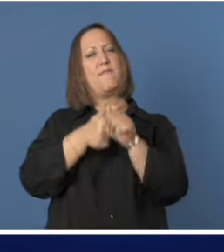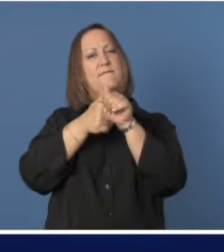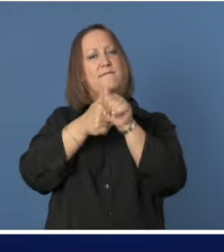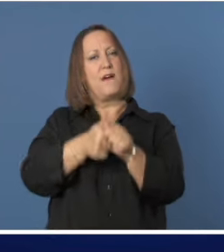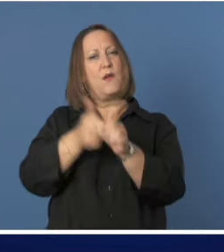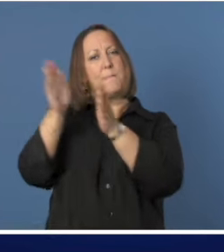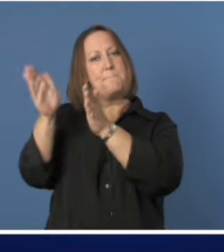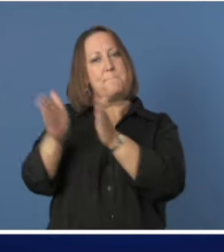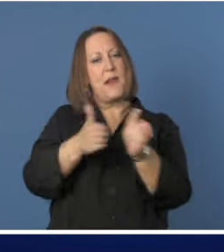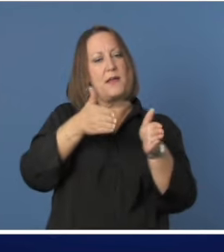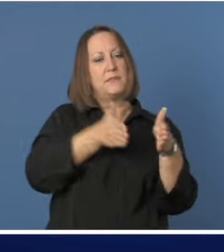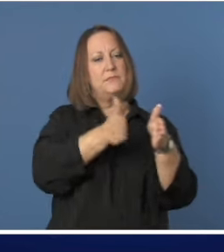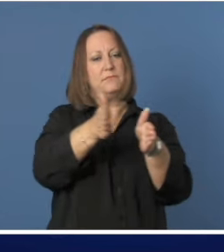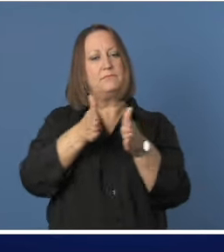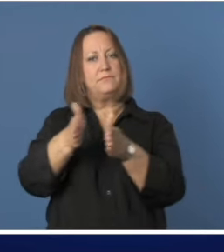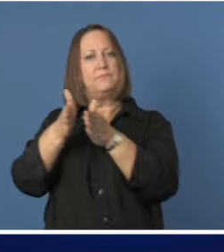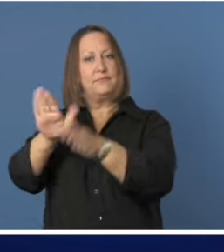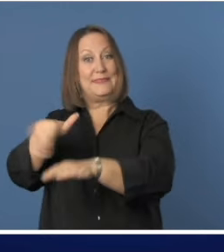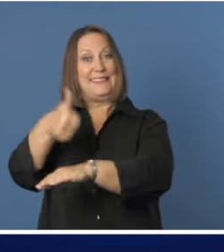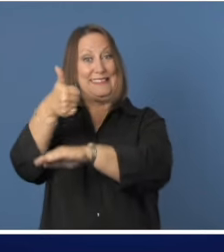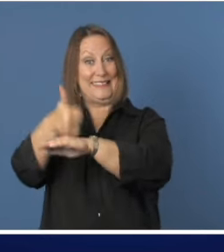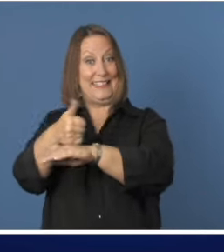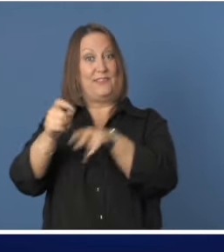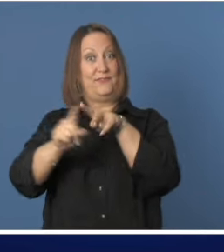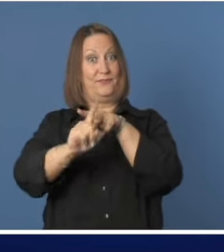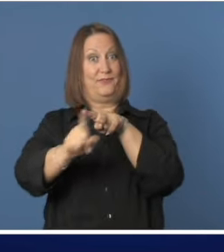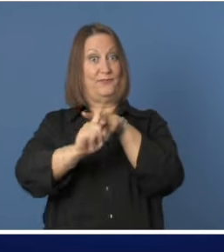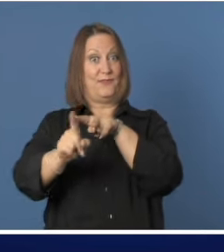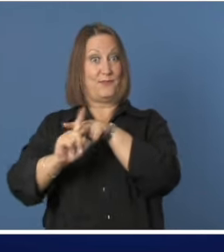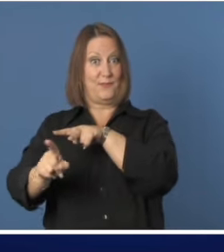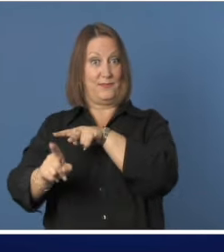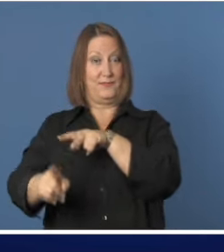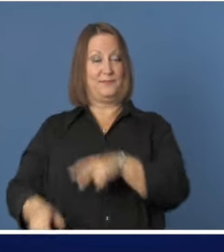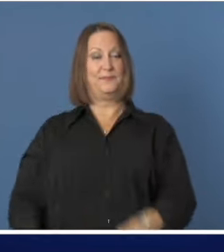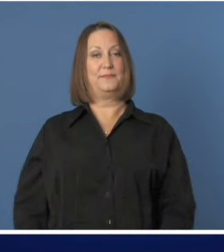Follow local evacuation plan and routes.